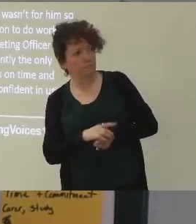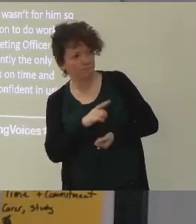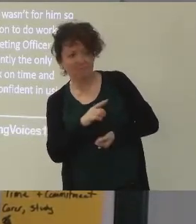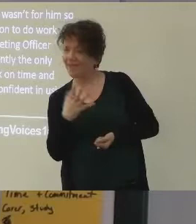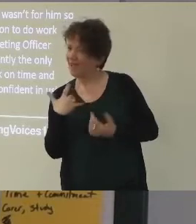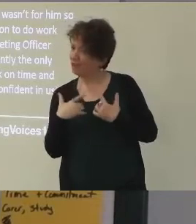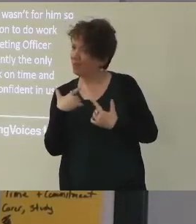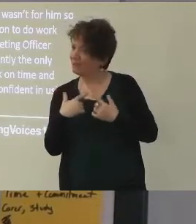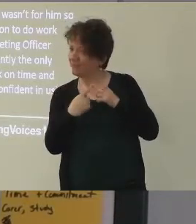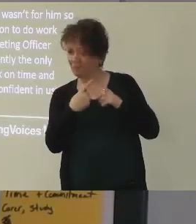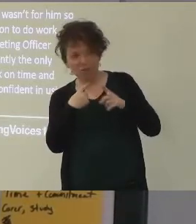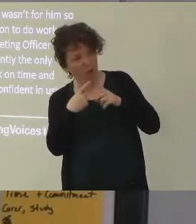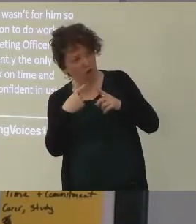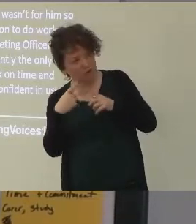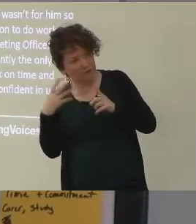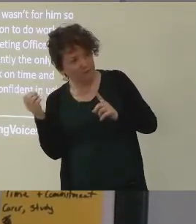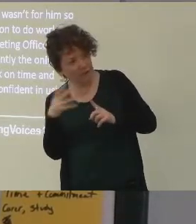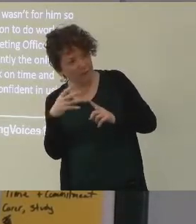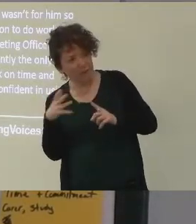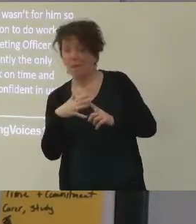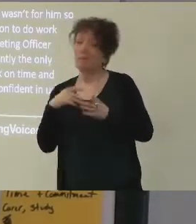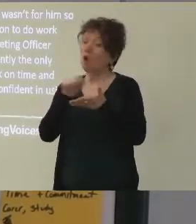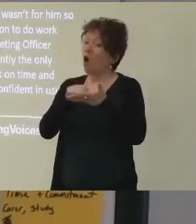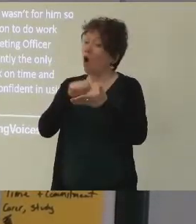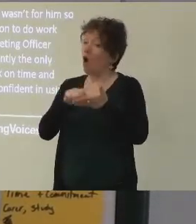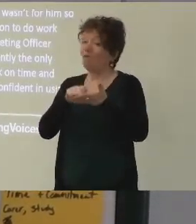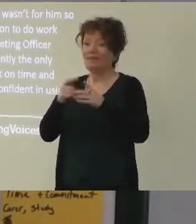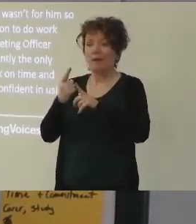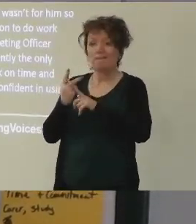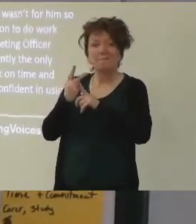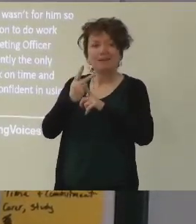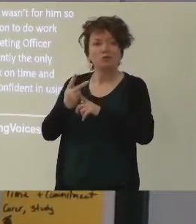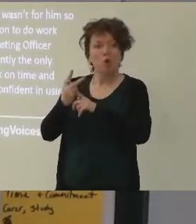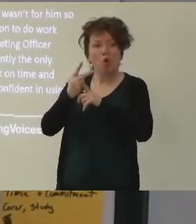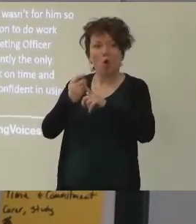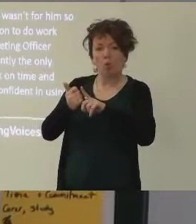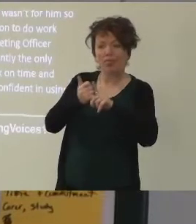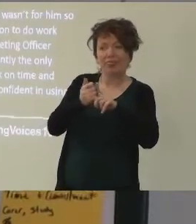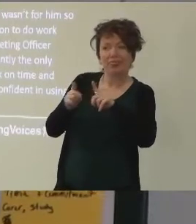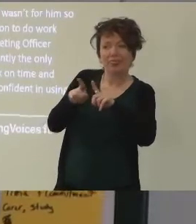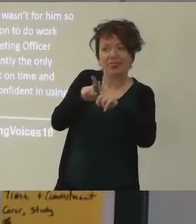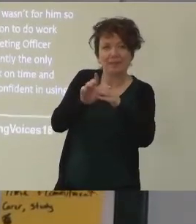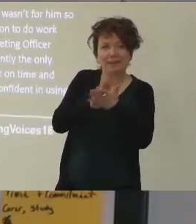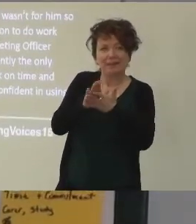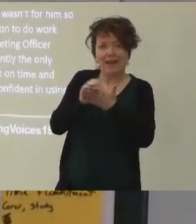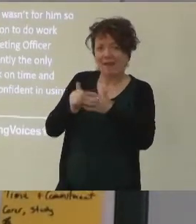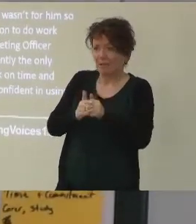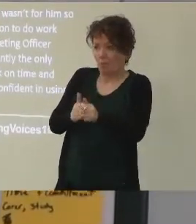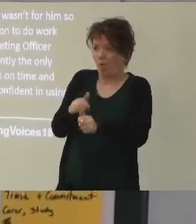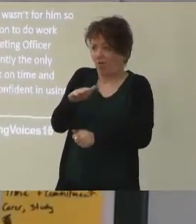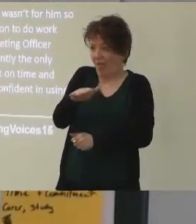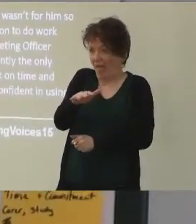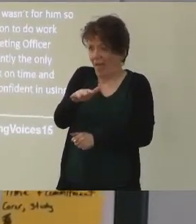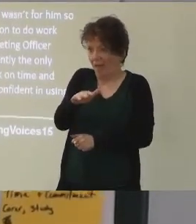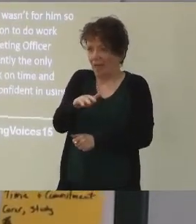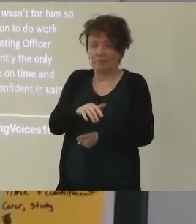really interesting points around office mentor and just making sure that he's got support in the office. Again, I would